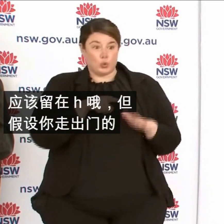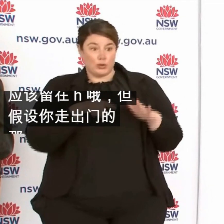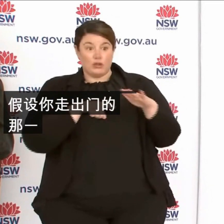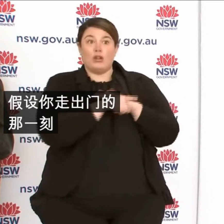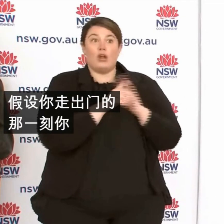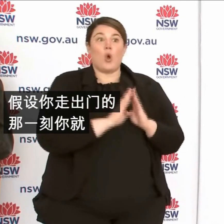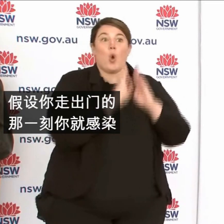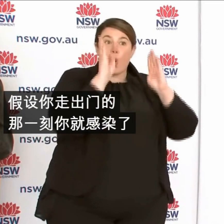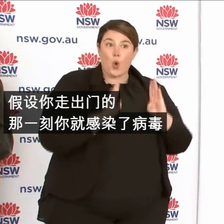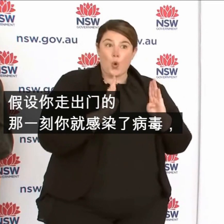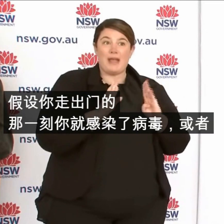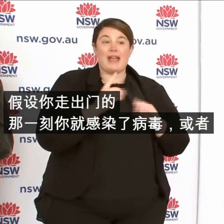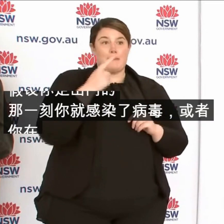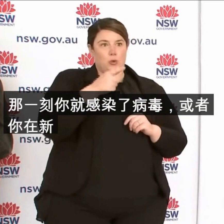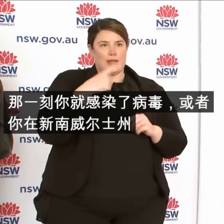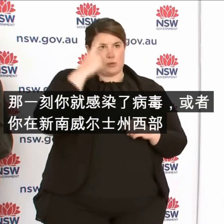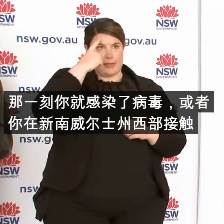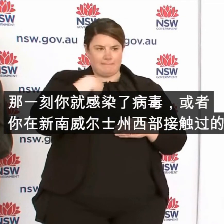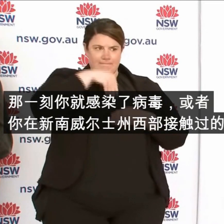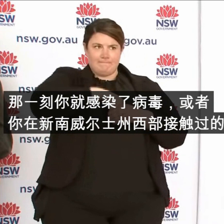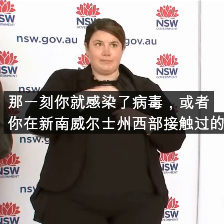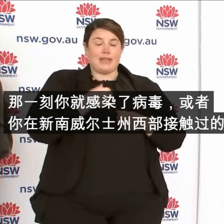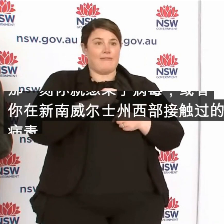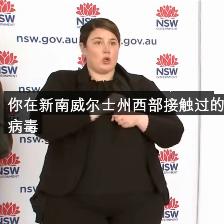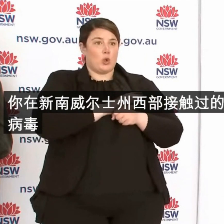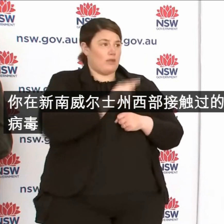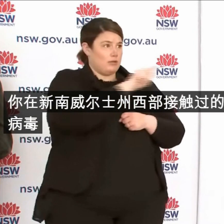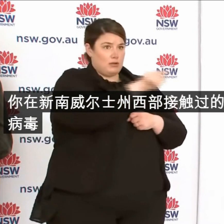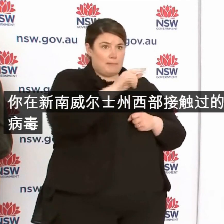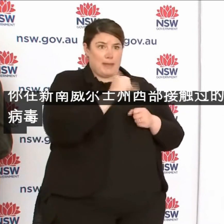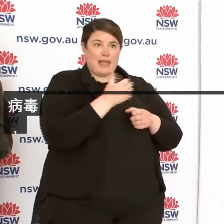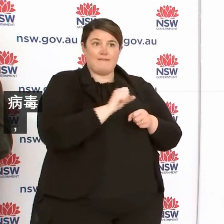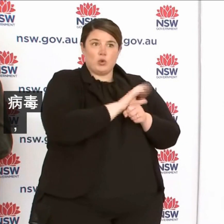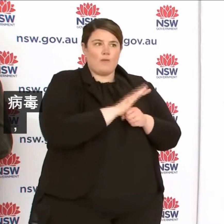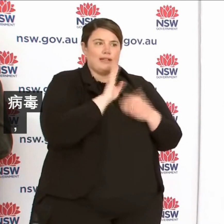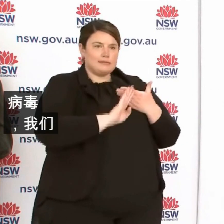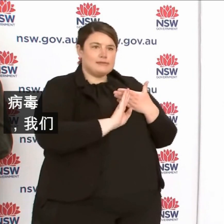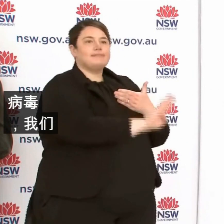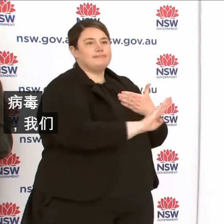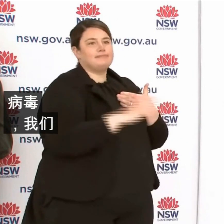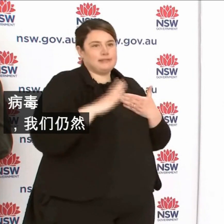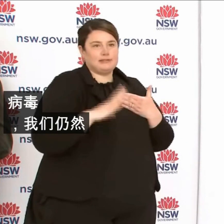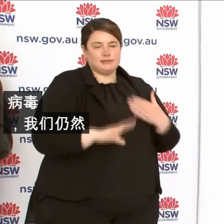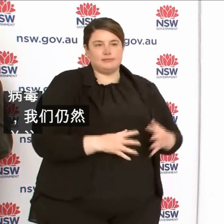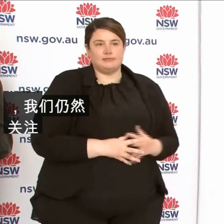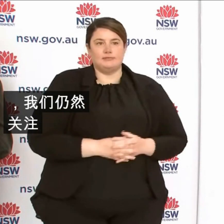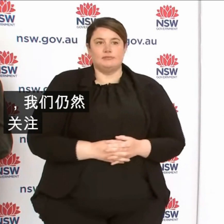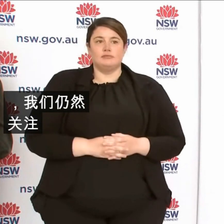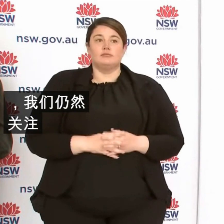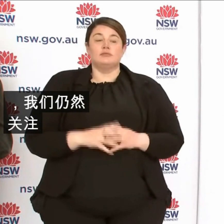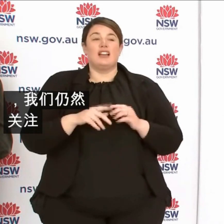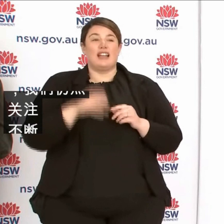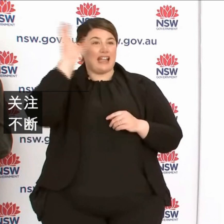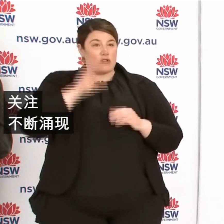door that you have the virus or anybody you're coming into contact with has the virus. In Western New South Wales, we remain